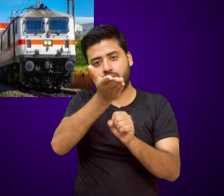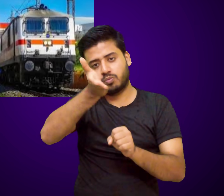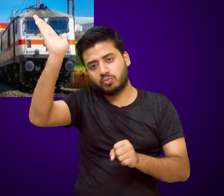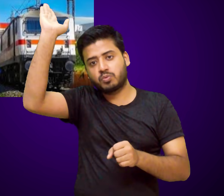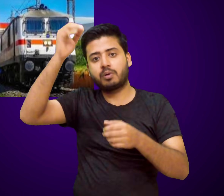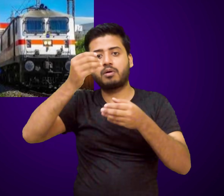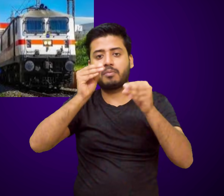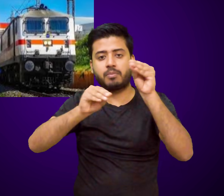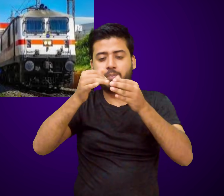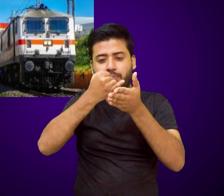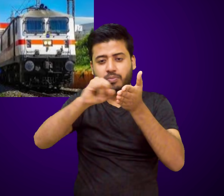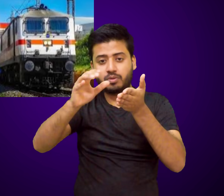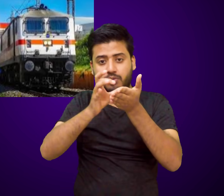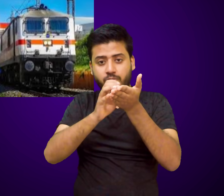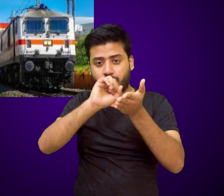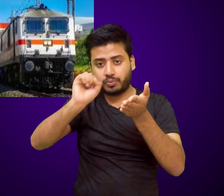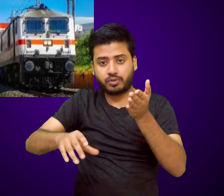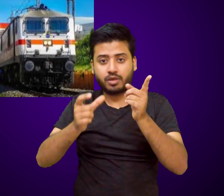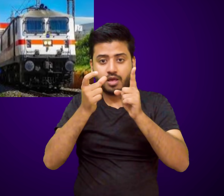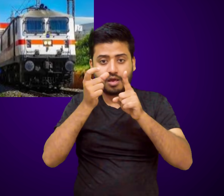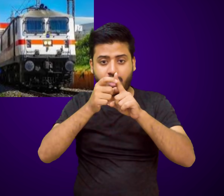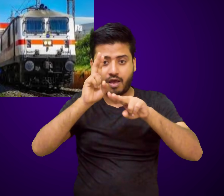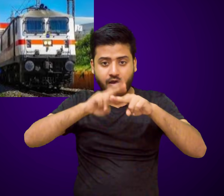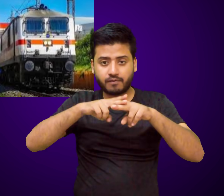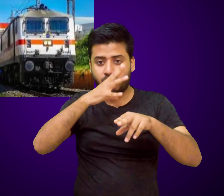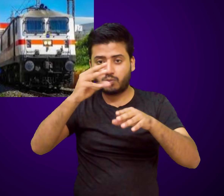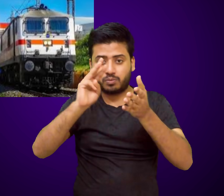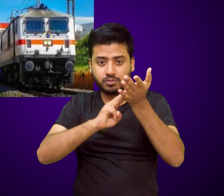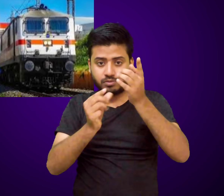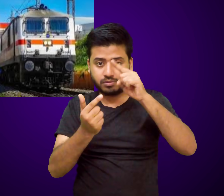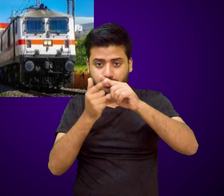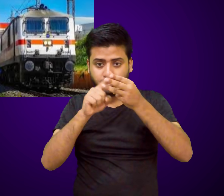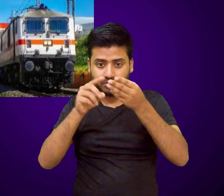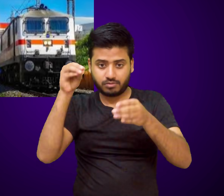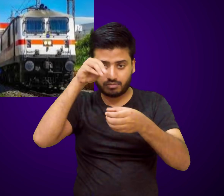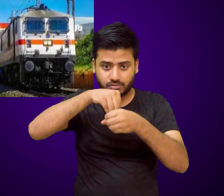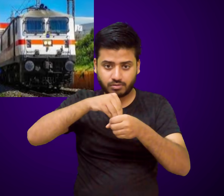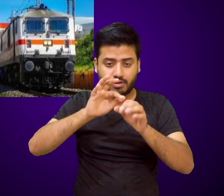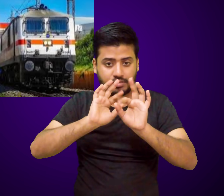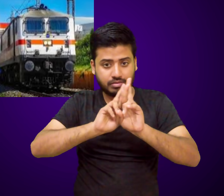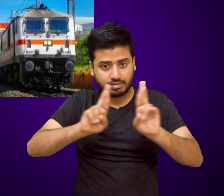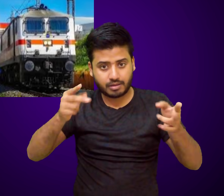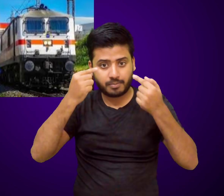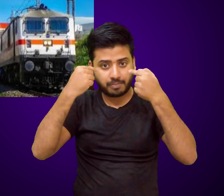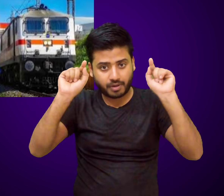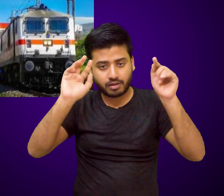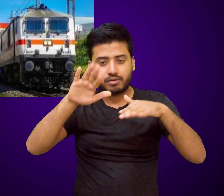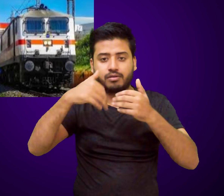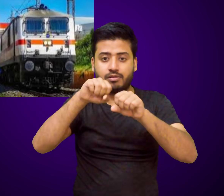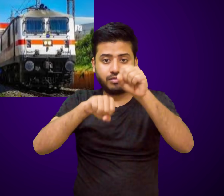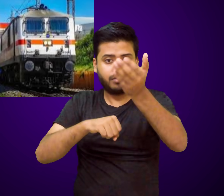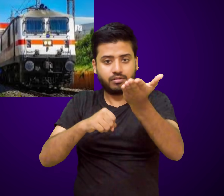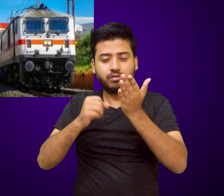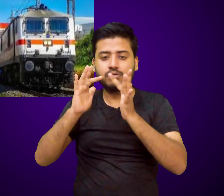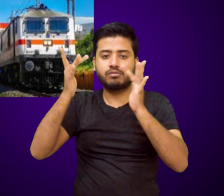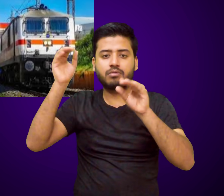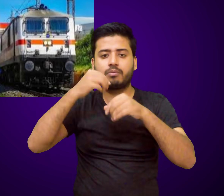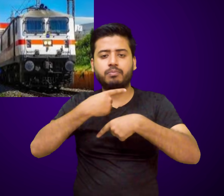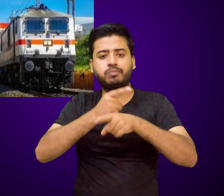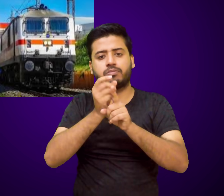for 2025. Senior citizen concessions. As of 23 May 2025, Indian Railways has